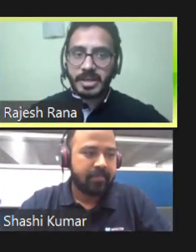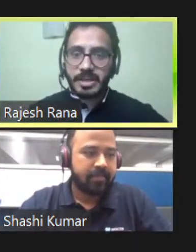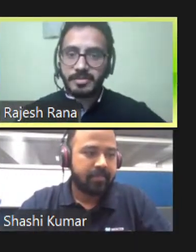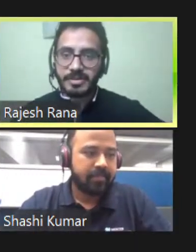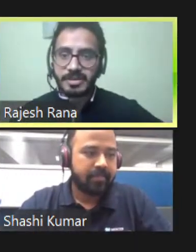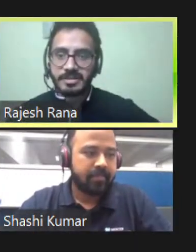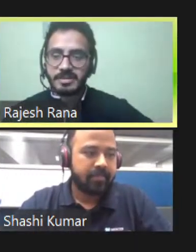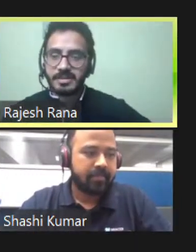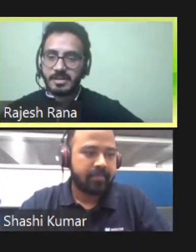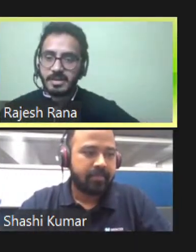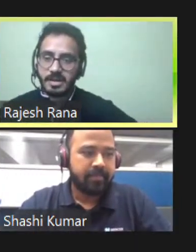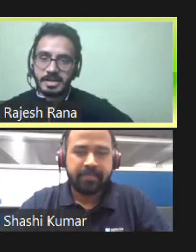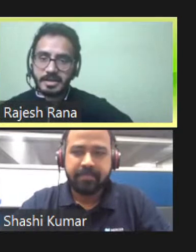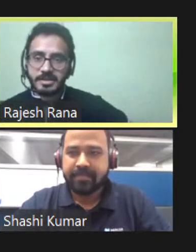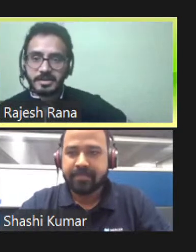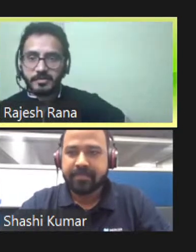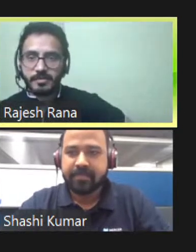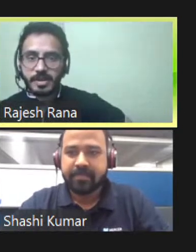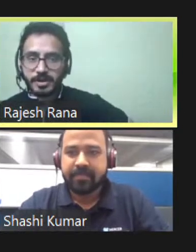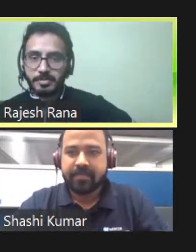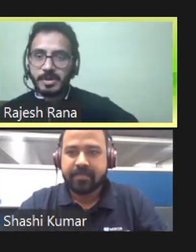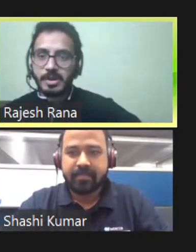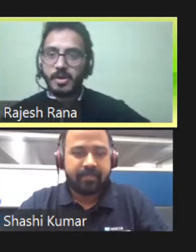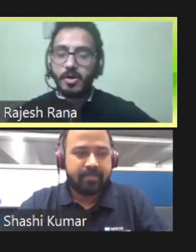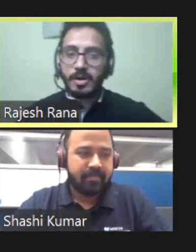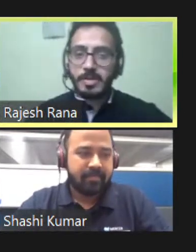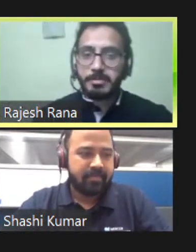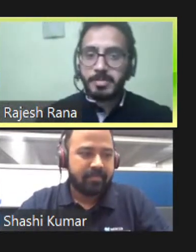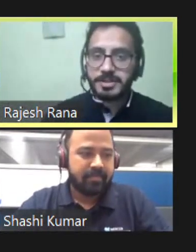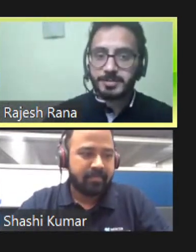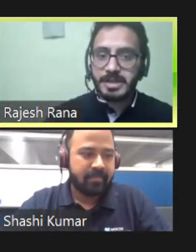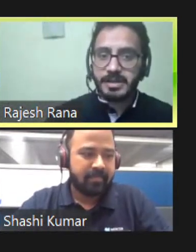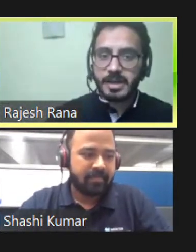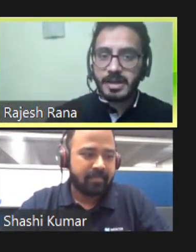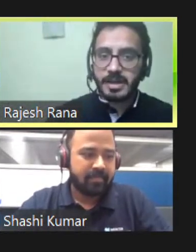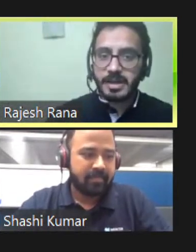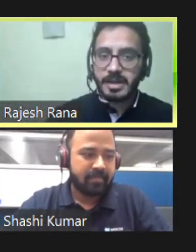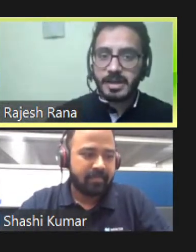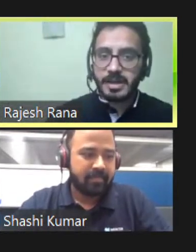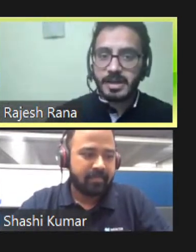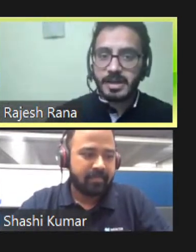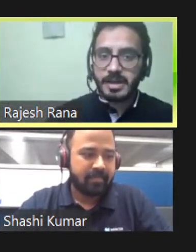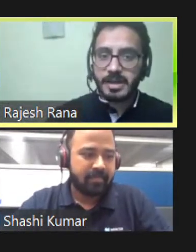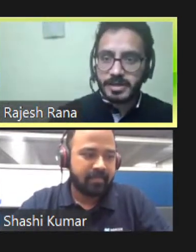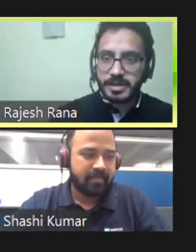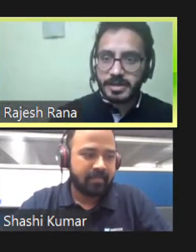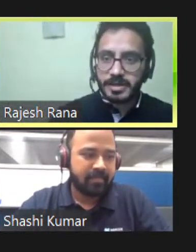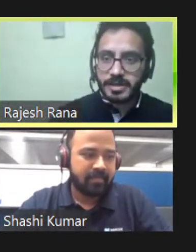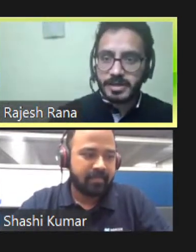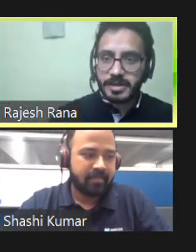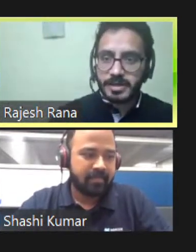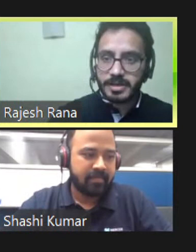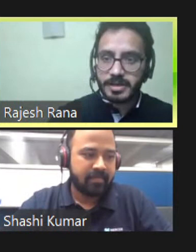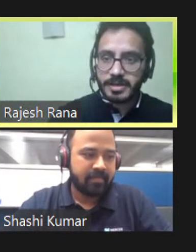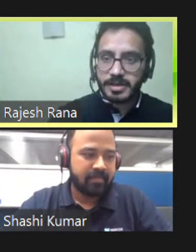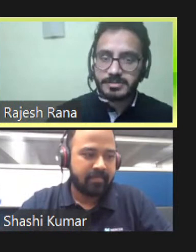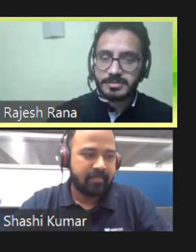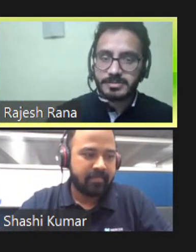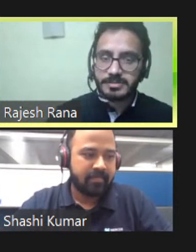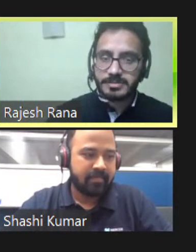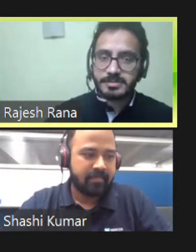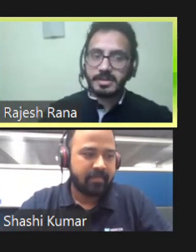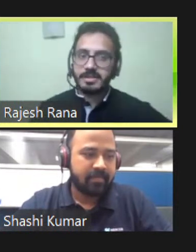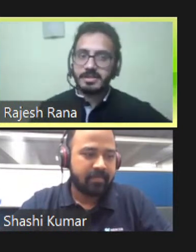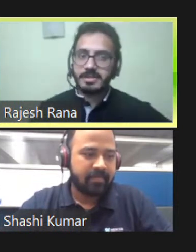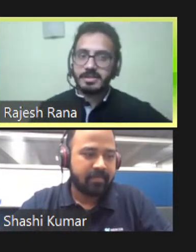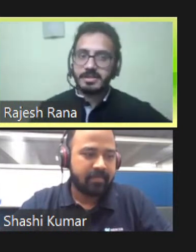Good evening, everyone. I welcome all my participants and audience in the sign language